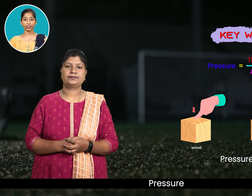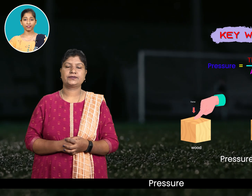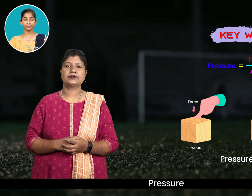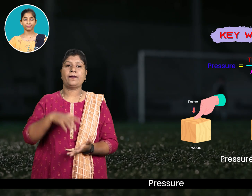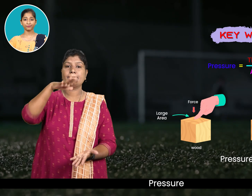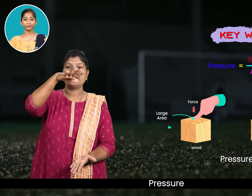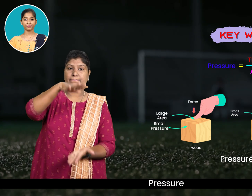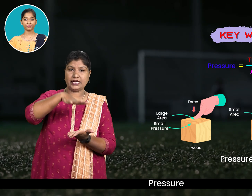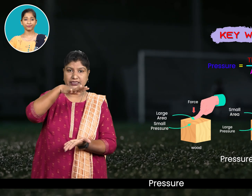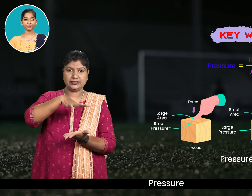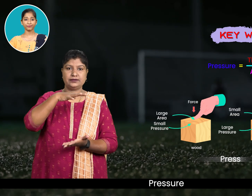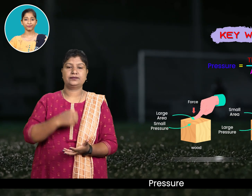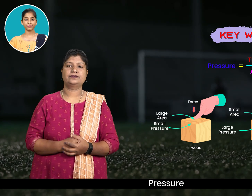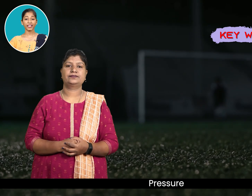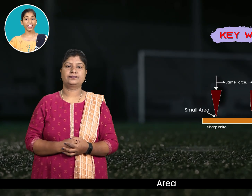pressure,